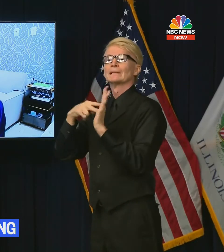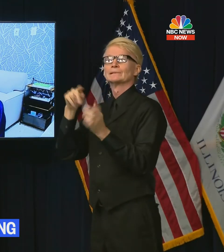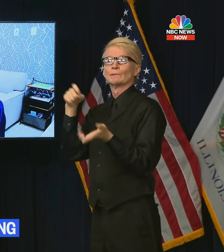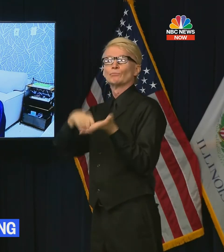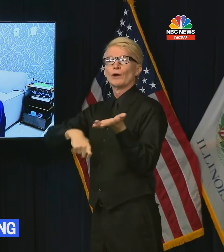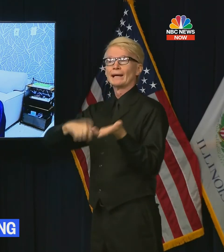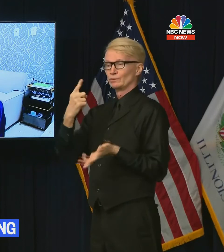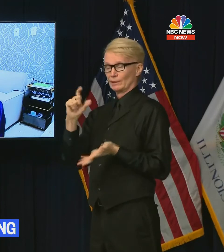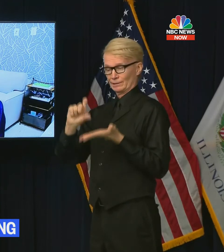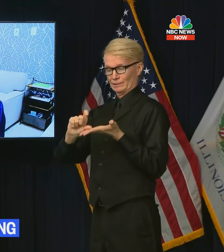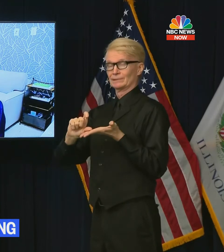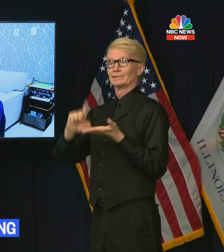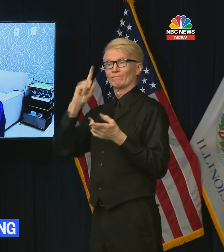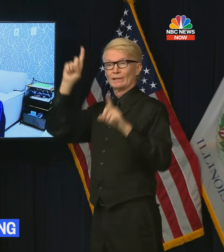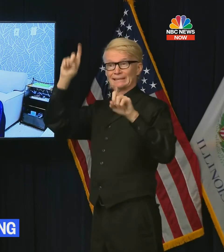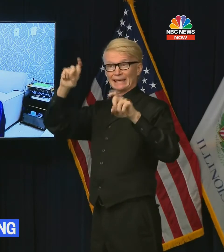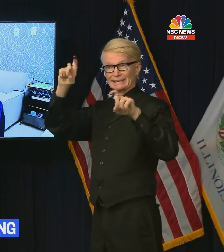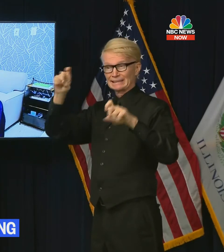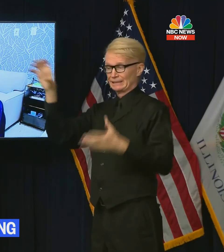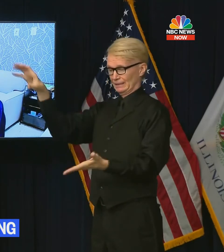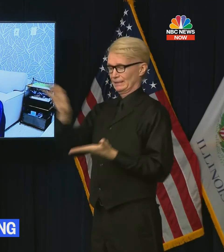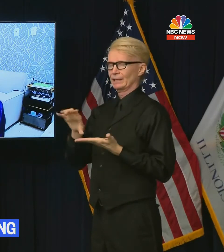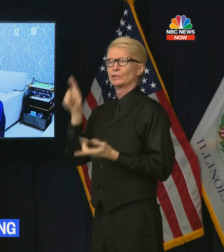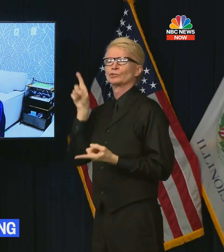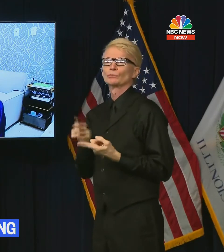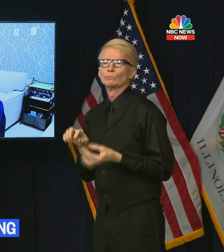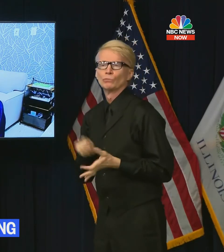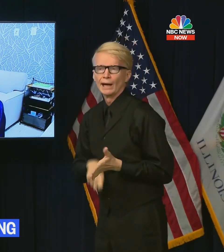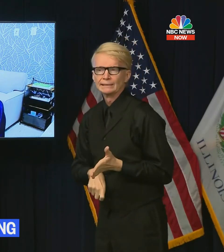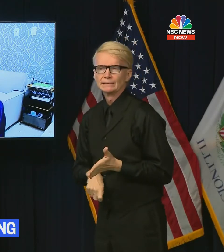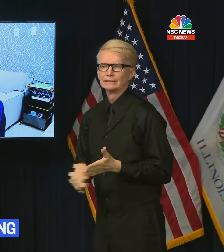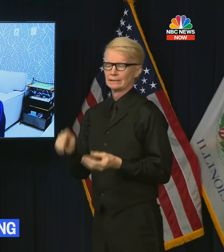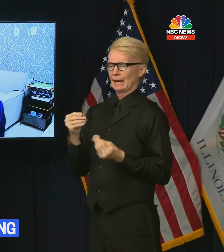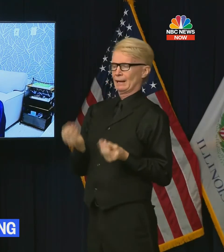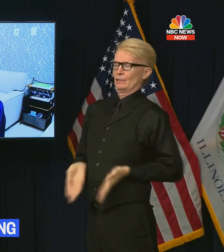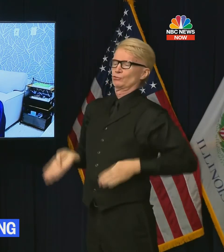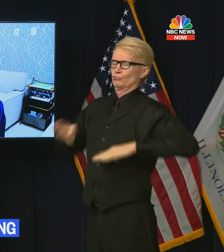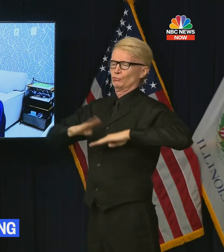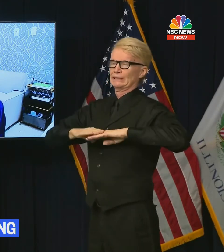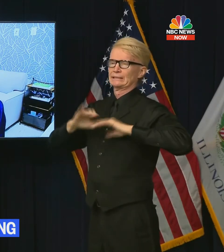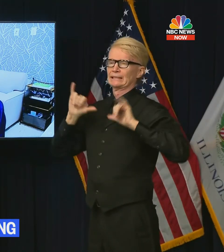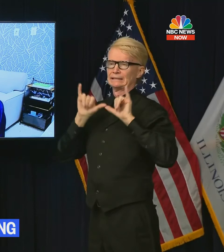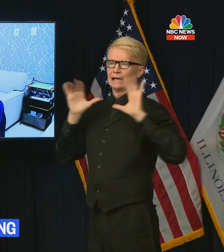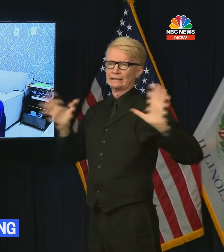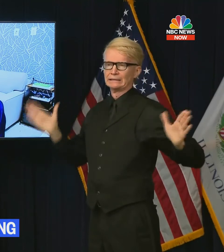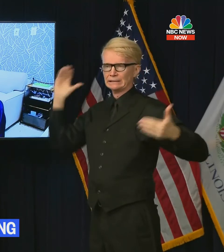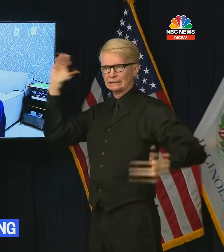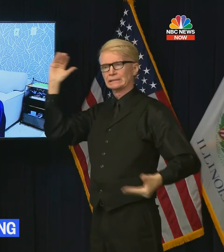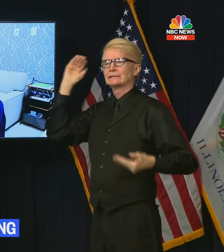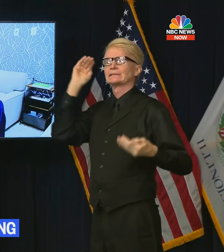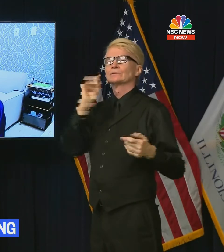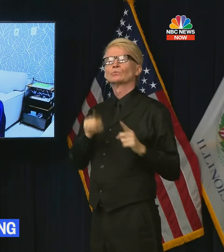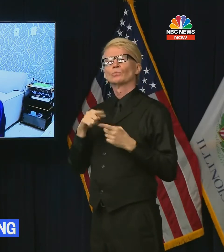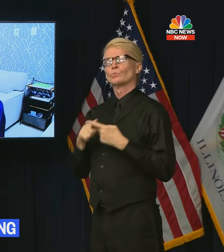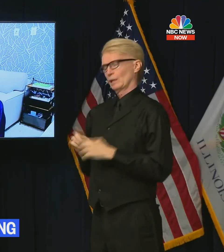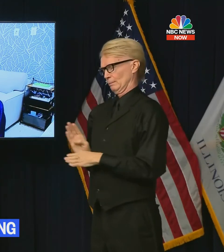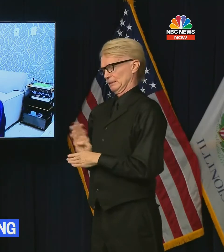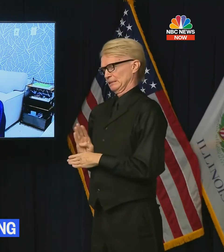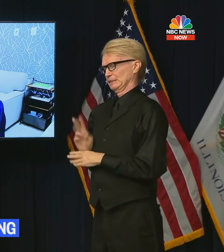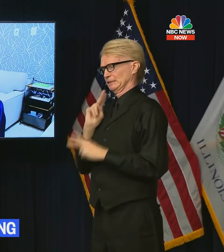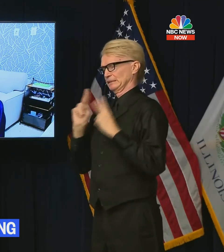each unit of testing supplies acquired and increasing both volumes and supply as industry sees